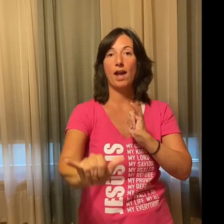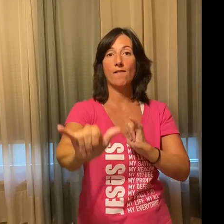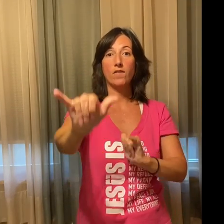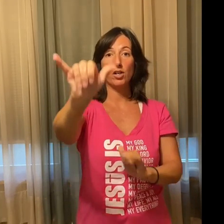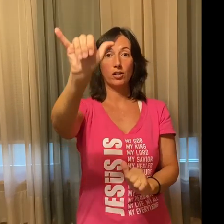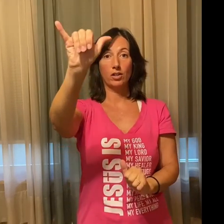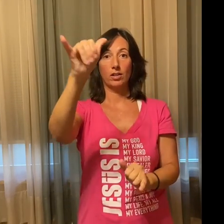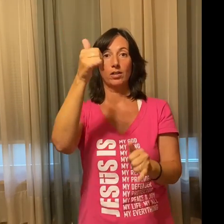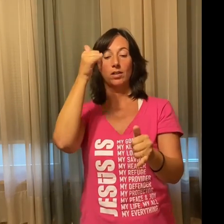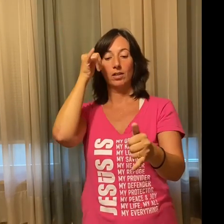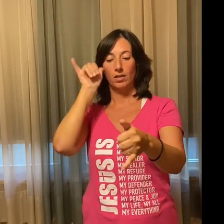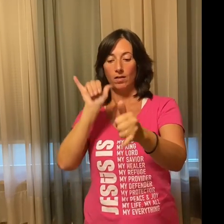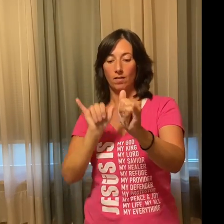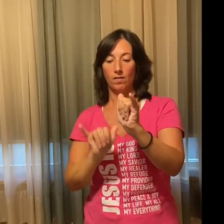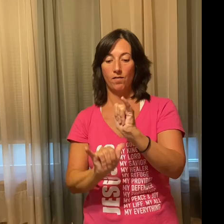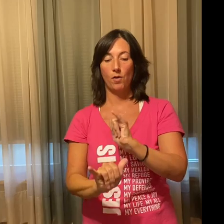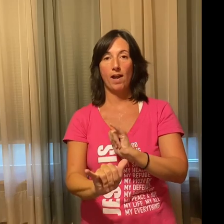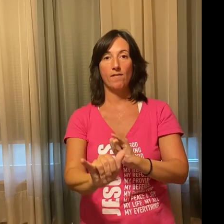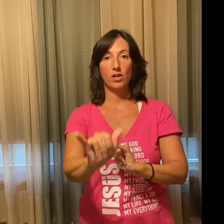Forever,